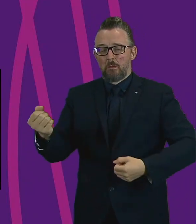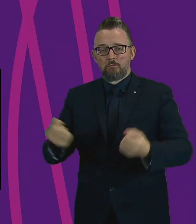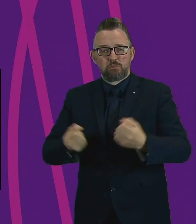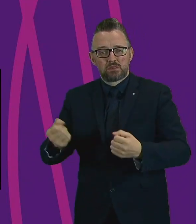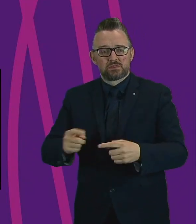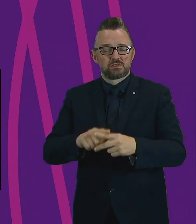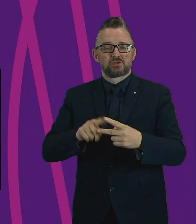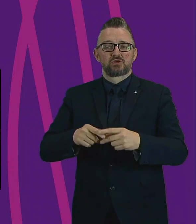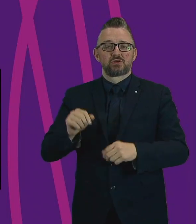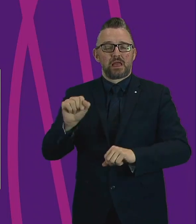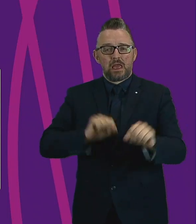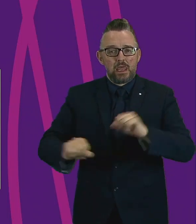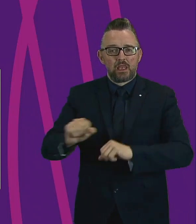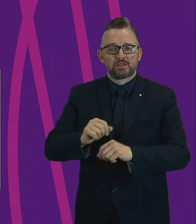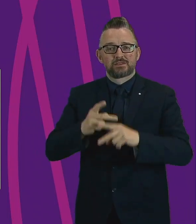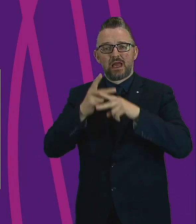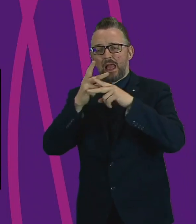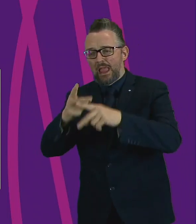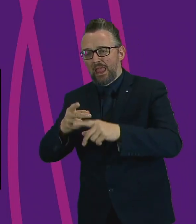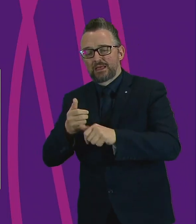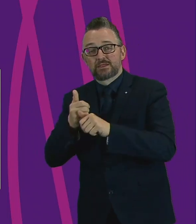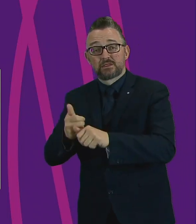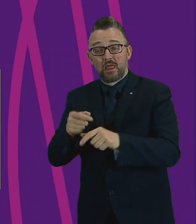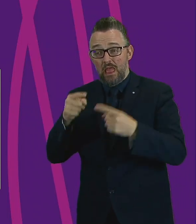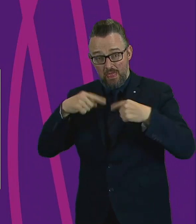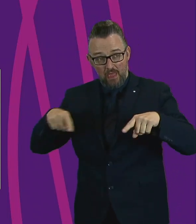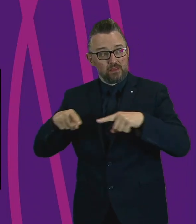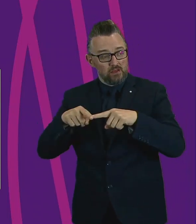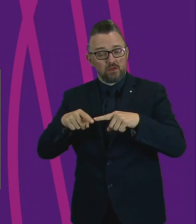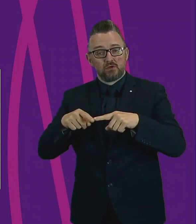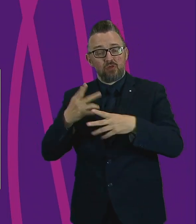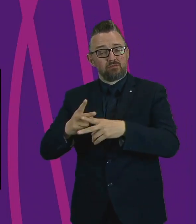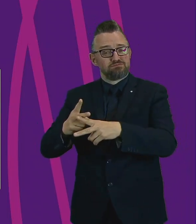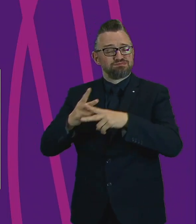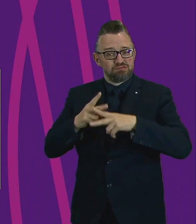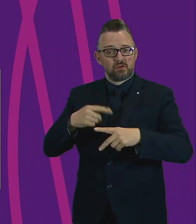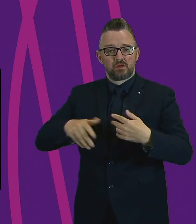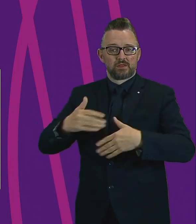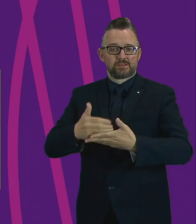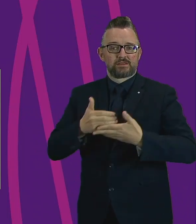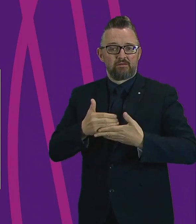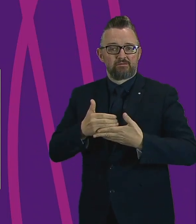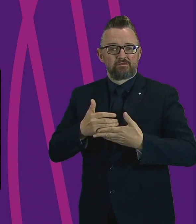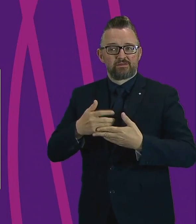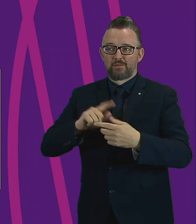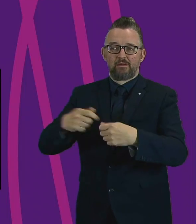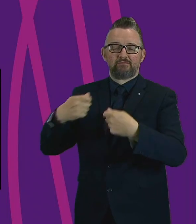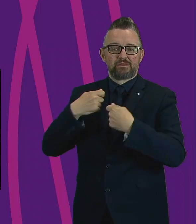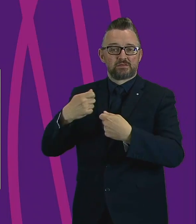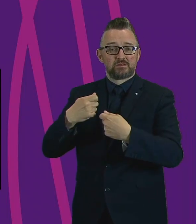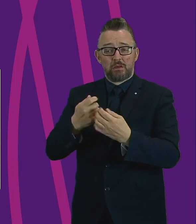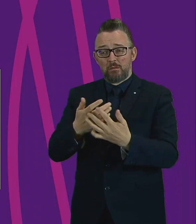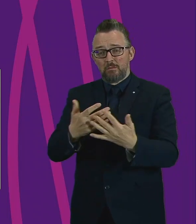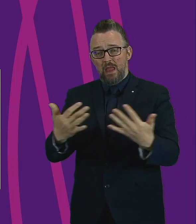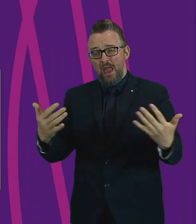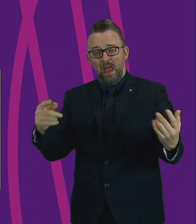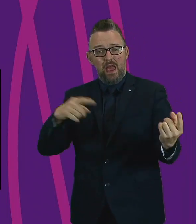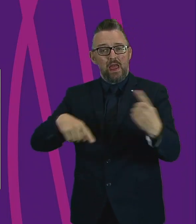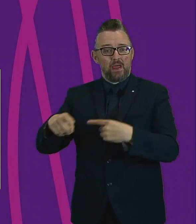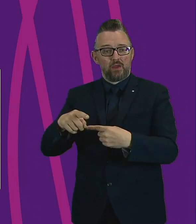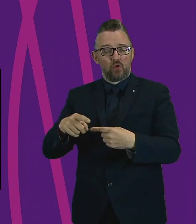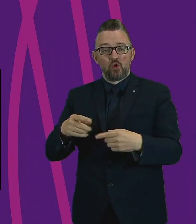shop workers, cleaners and care assistants that have helped keep us safe and well and fed during the last 9 weeks. Many of these people are in